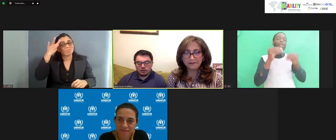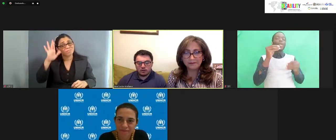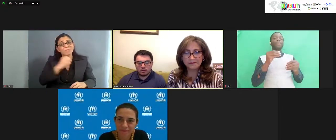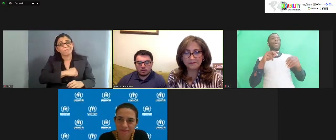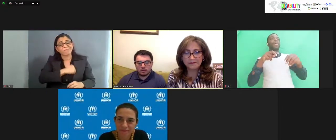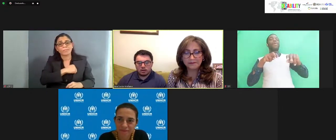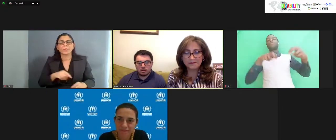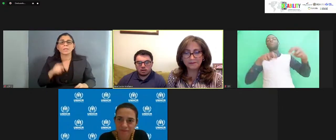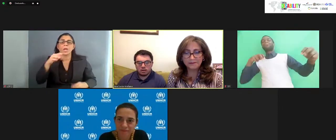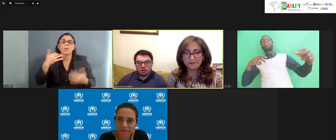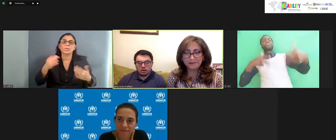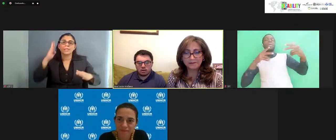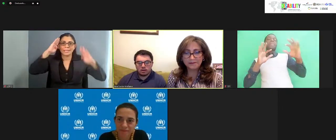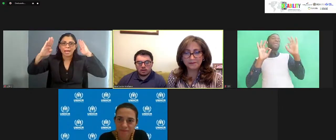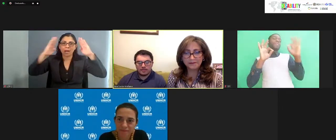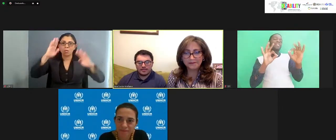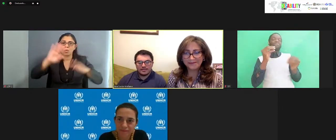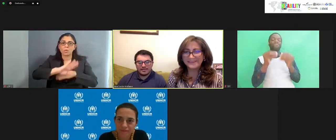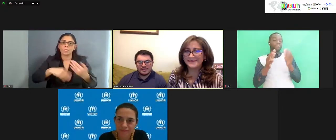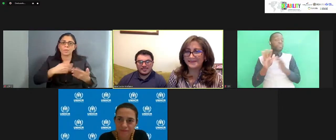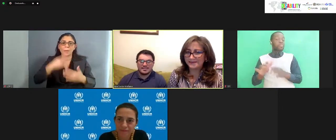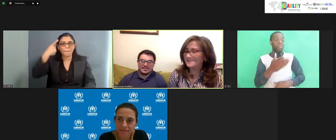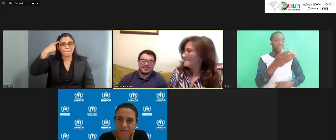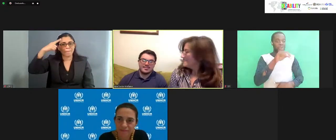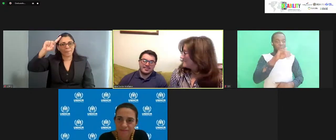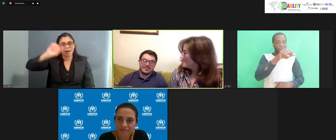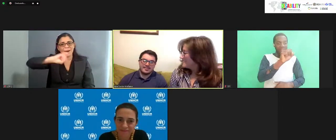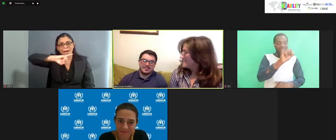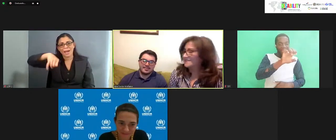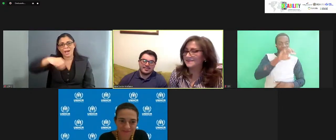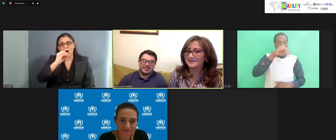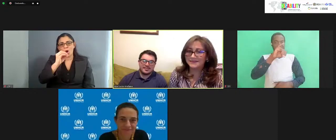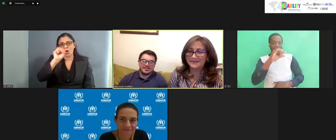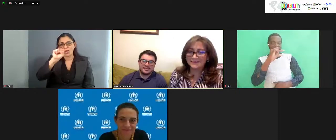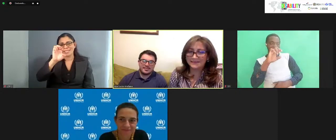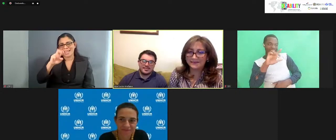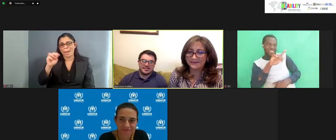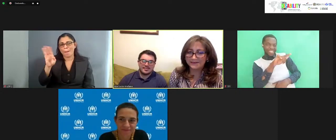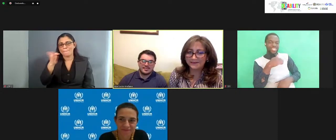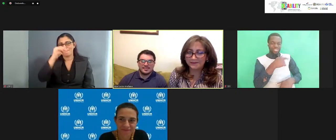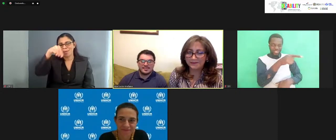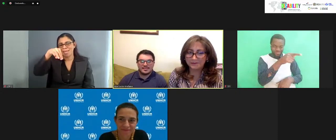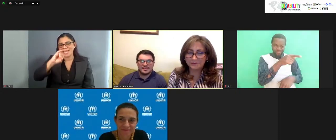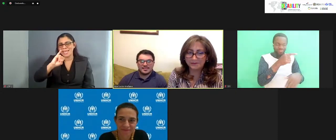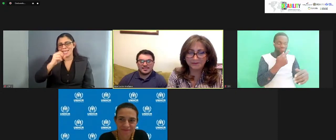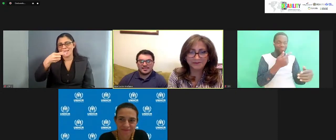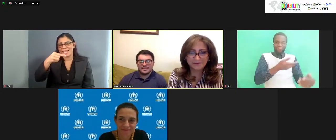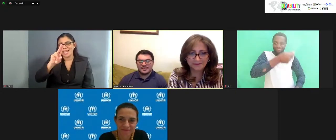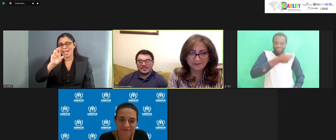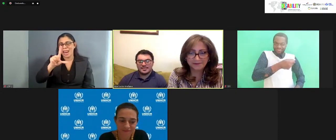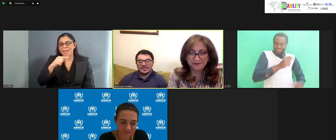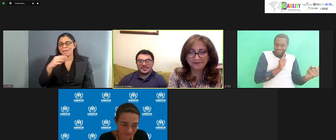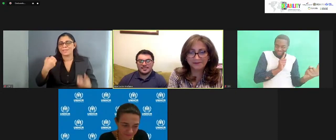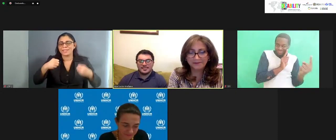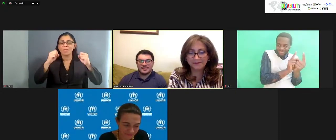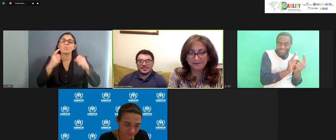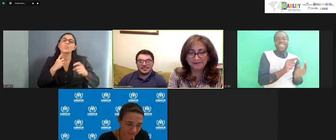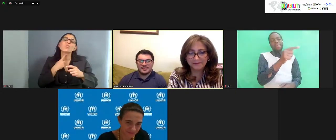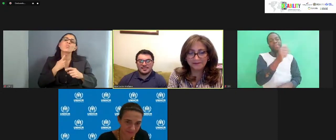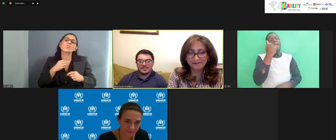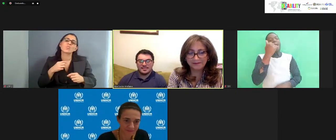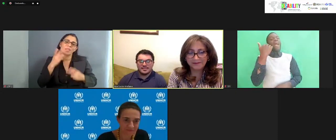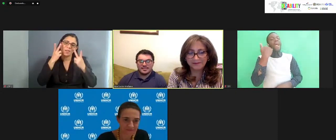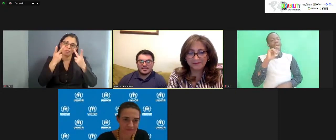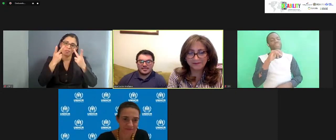problems of online work today but i would like to greet jose miguel him i'm very pleased to know